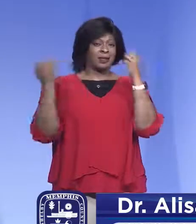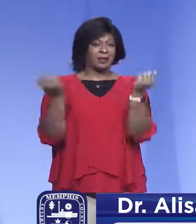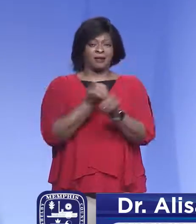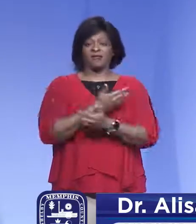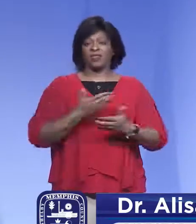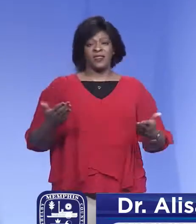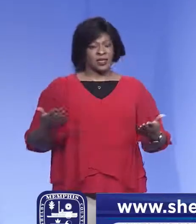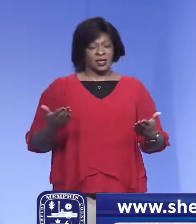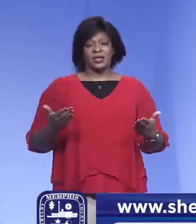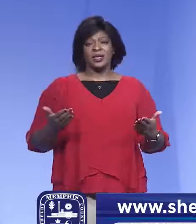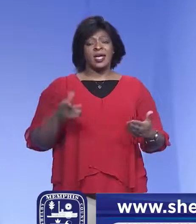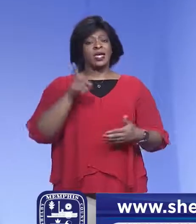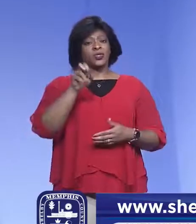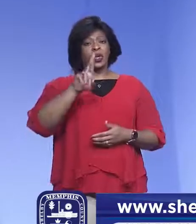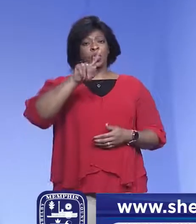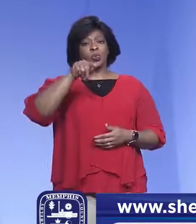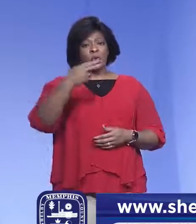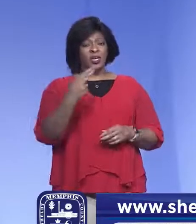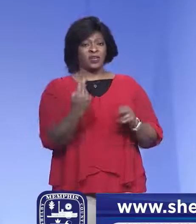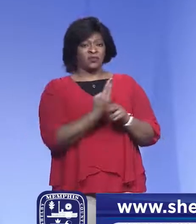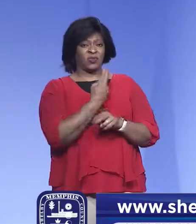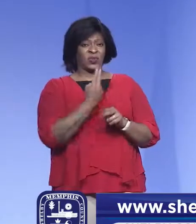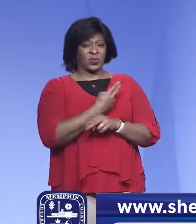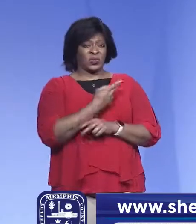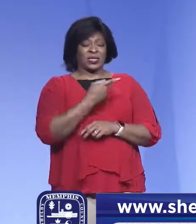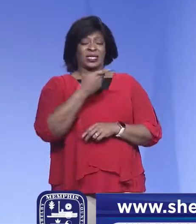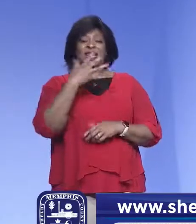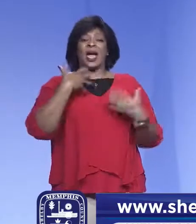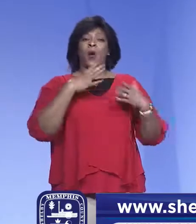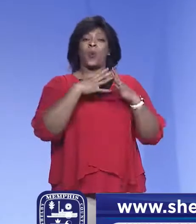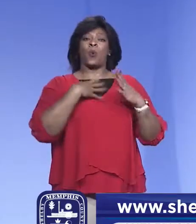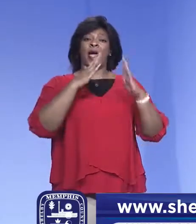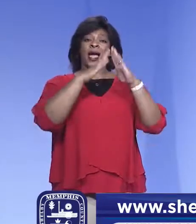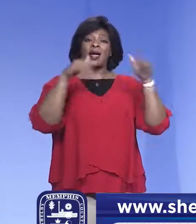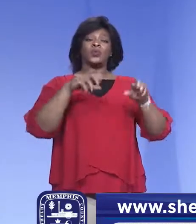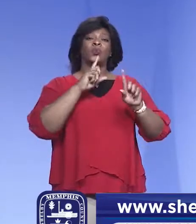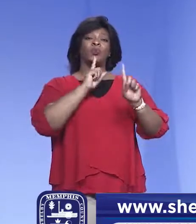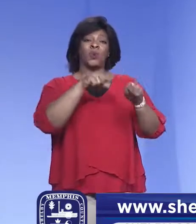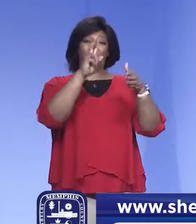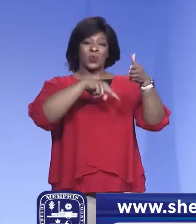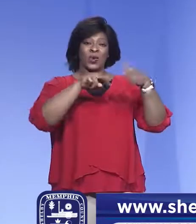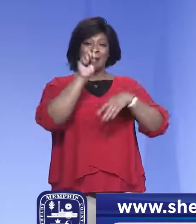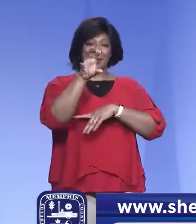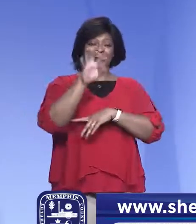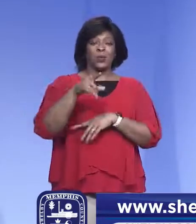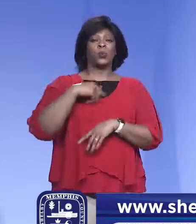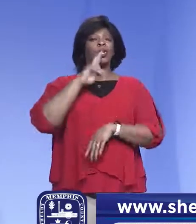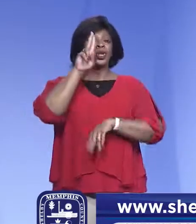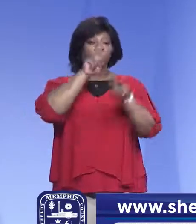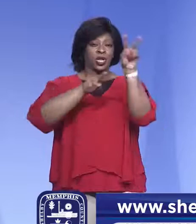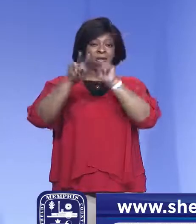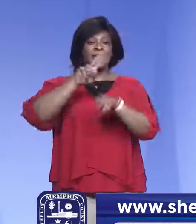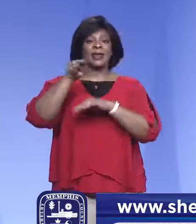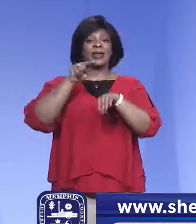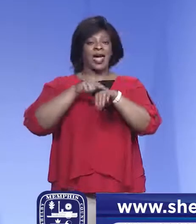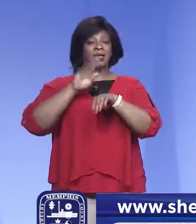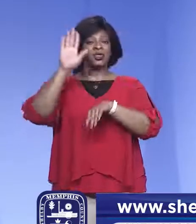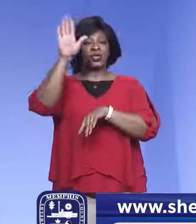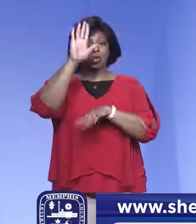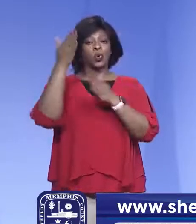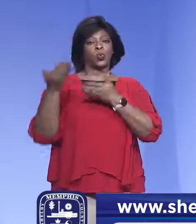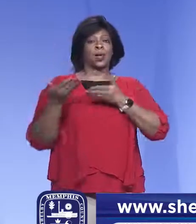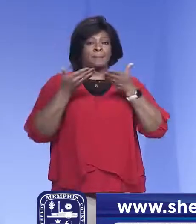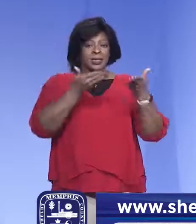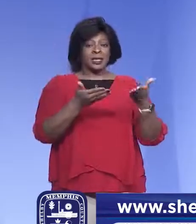everything. As Dr. Randolph used the White House report earlier to read from, we do look at national recommendations in